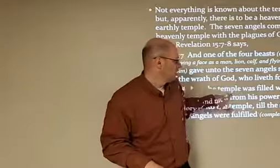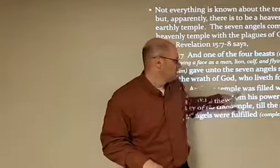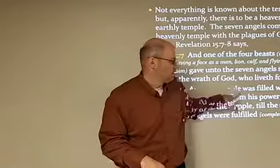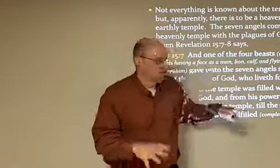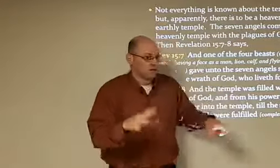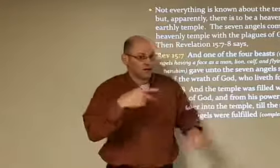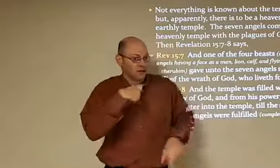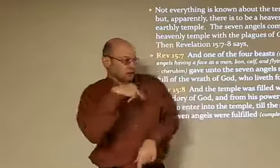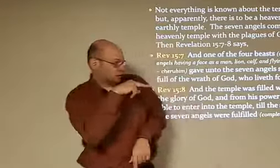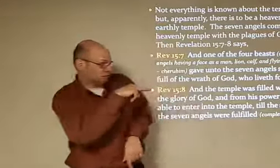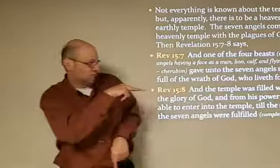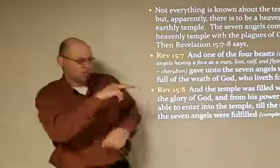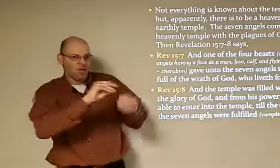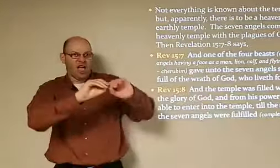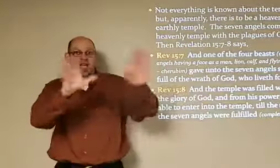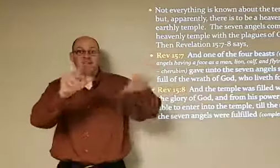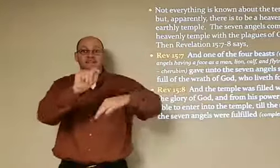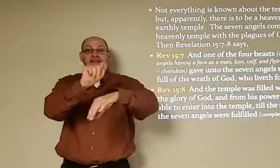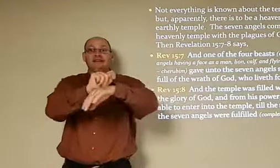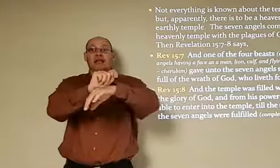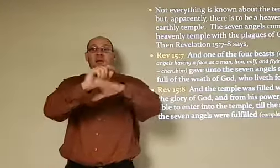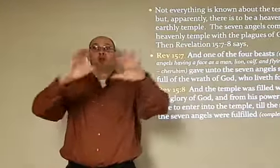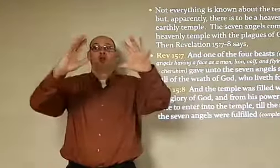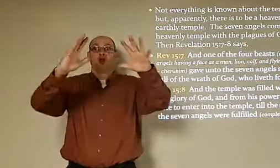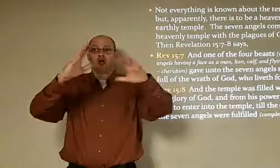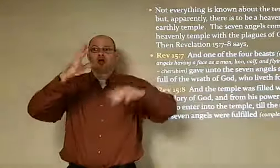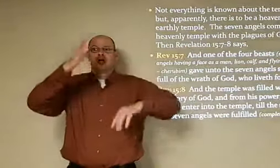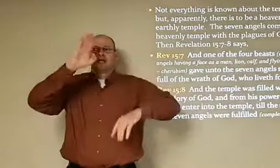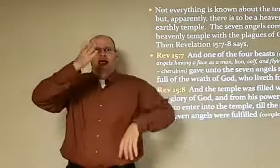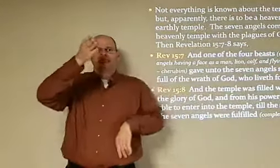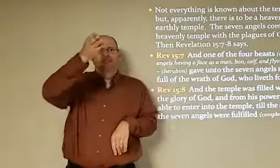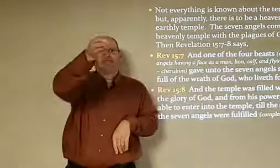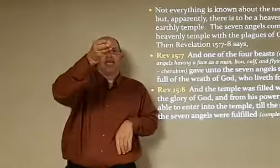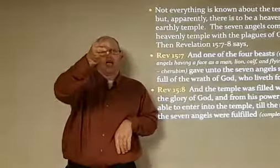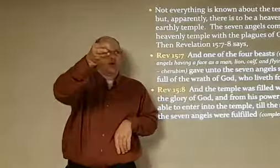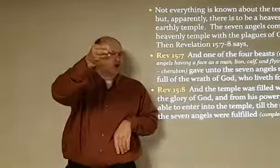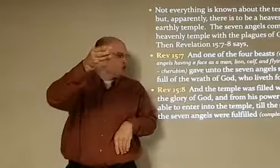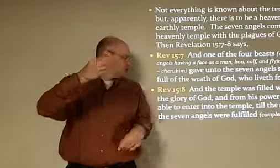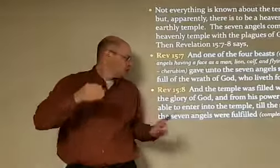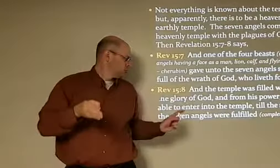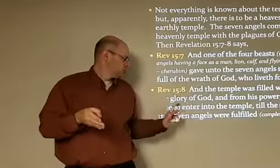Okay, the temple. When I saw that, I'm like, oh, that God's there.